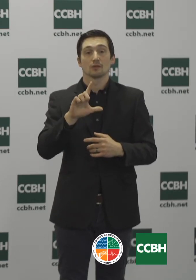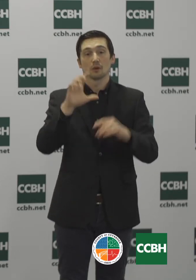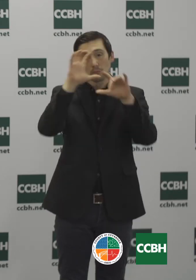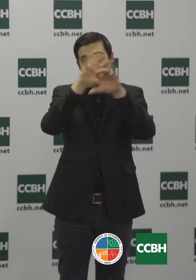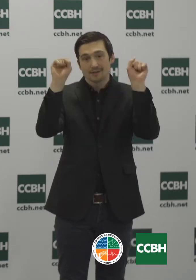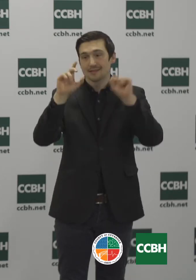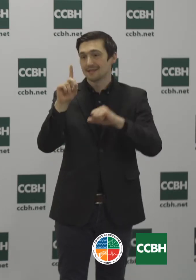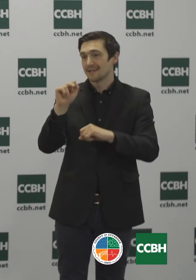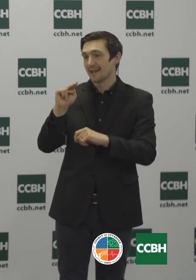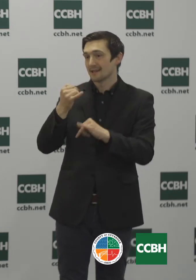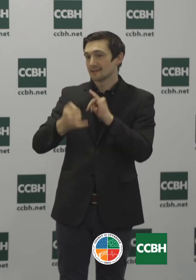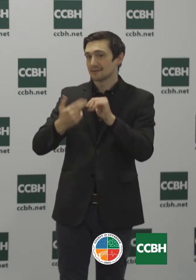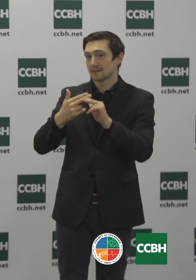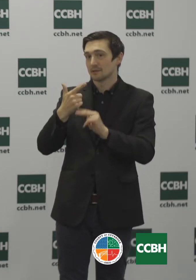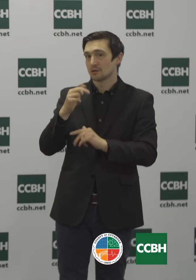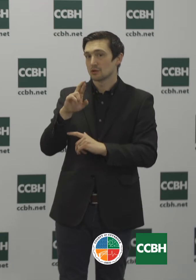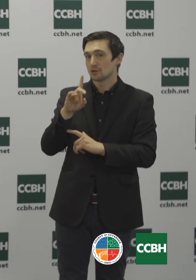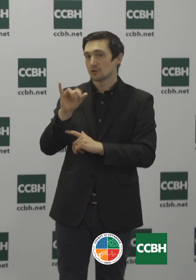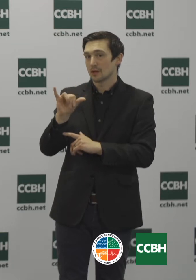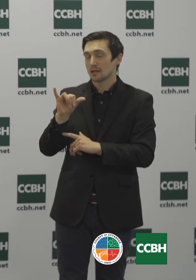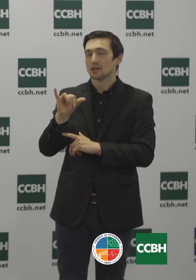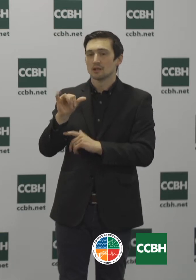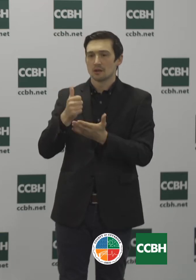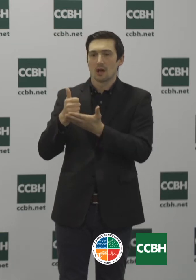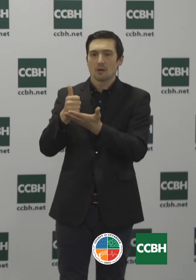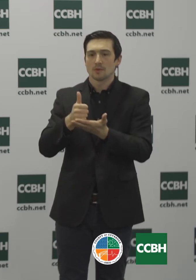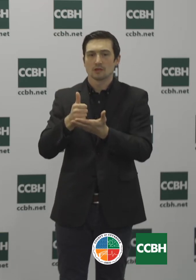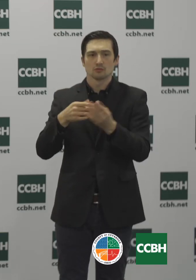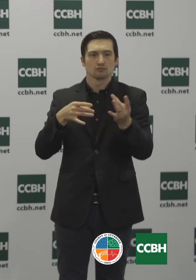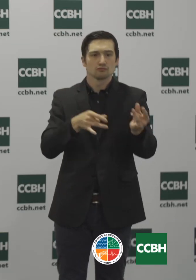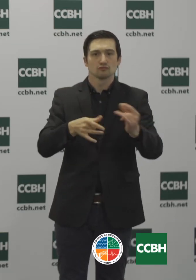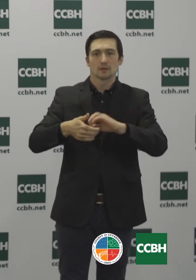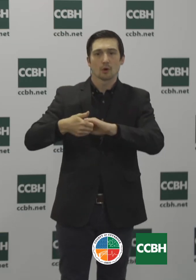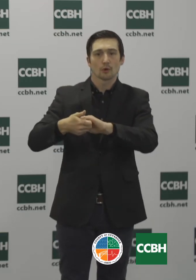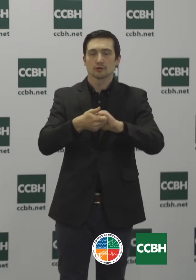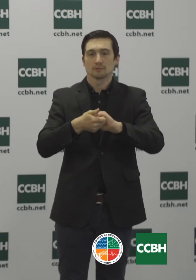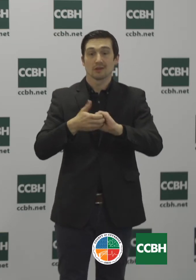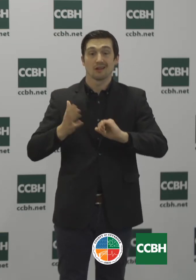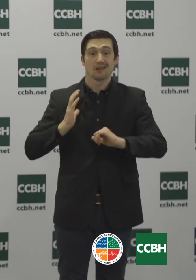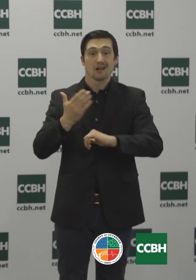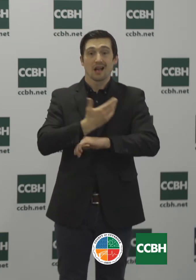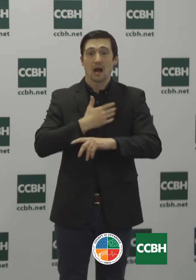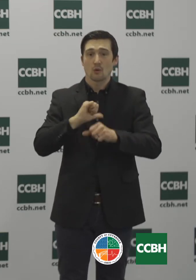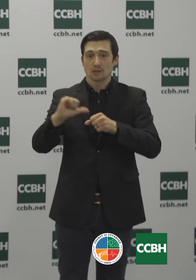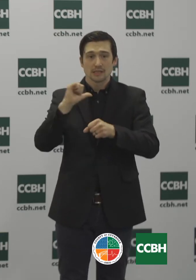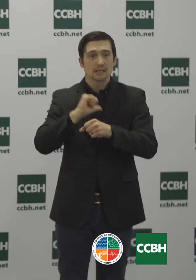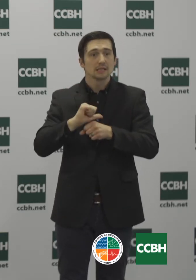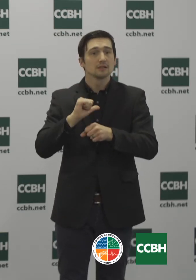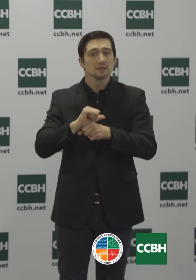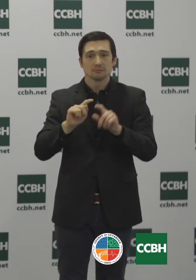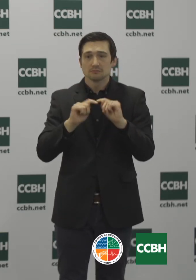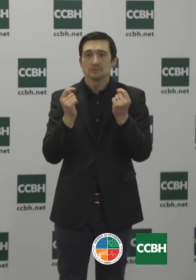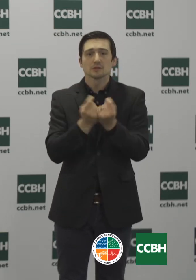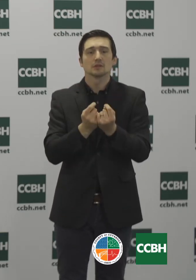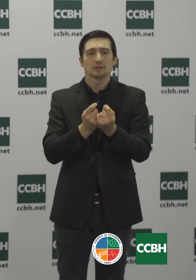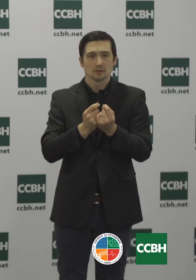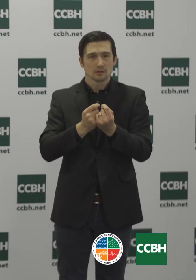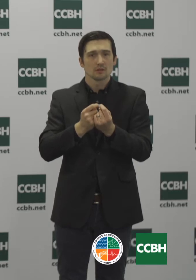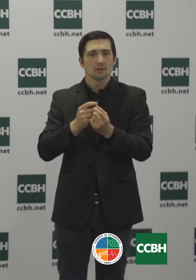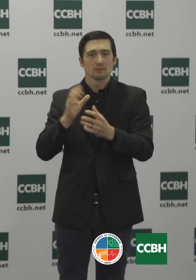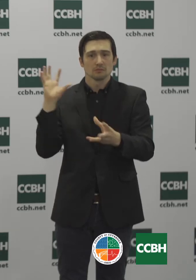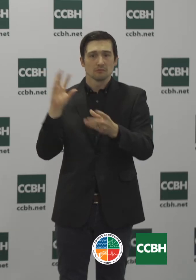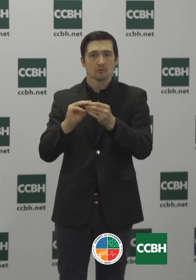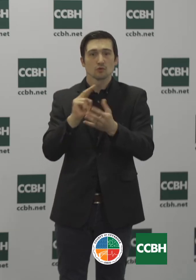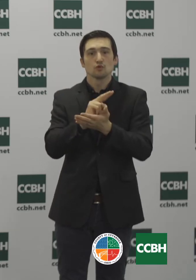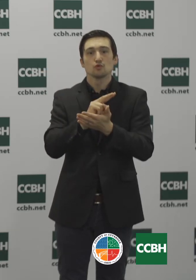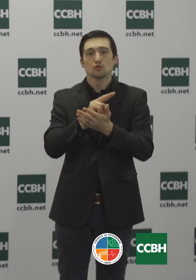who helped us with this partnership. Our teams have been working together for 2 months addressing